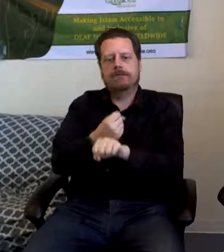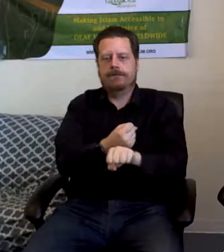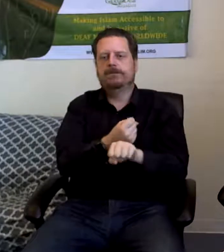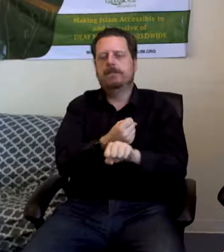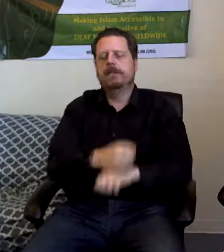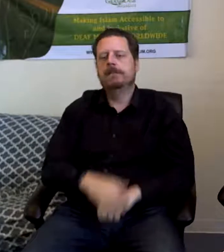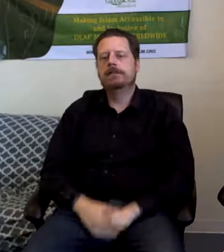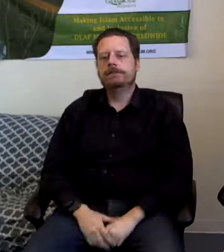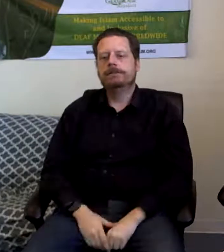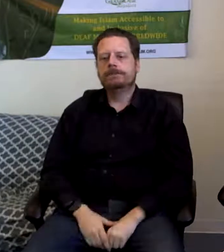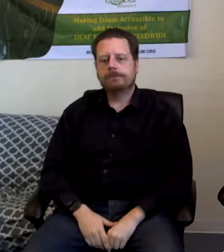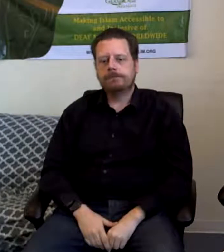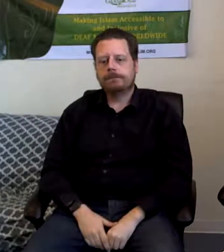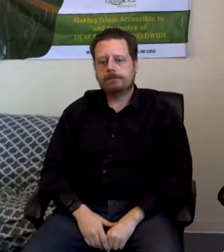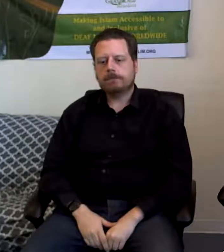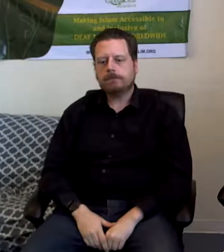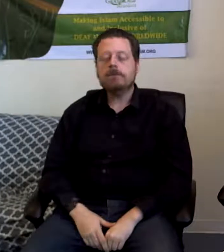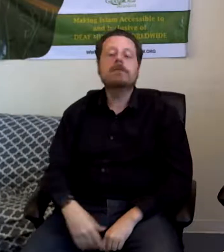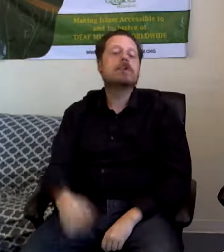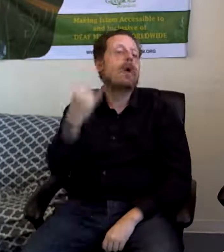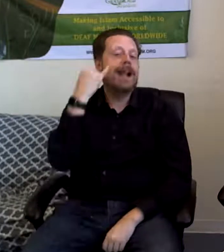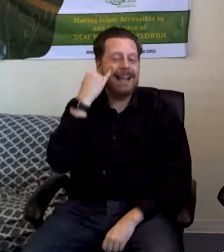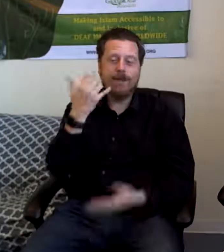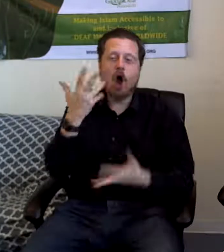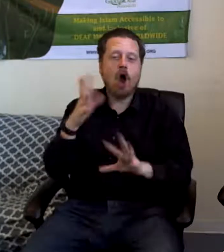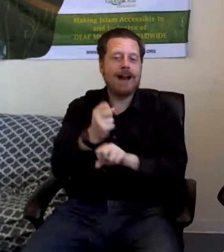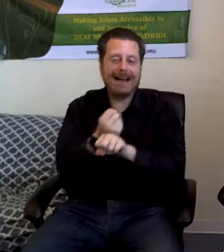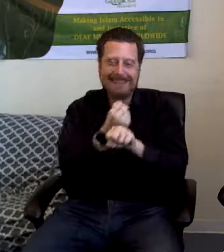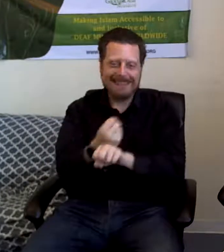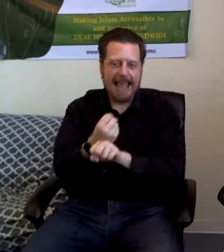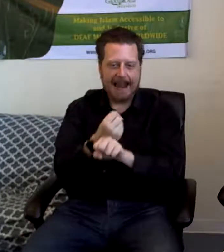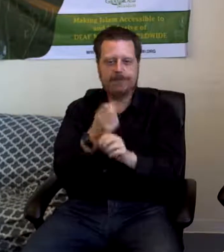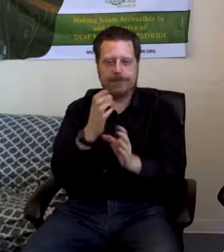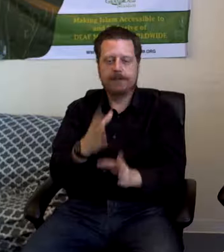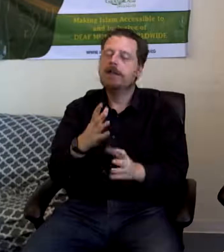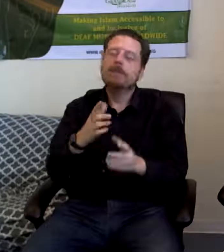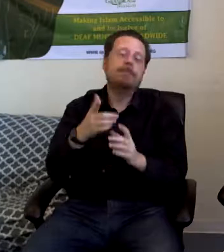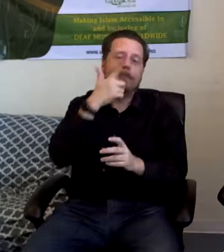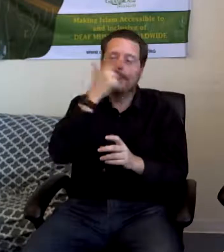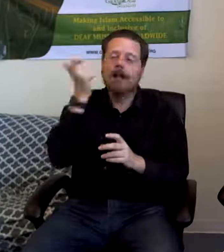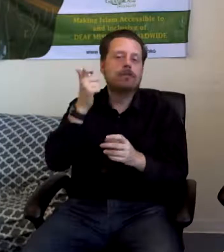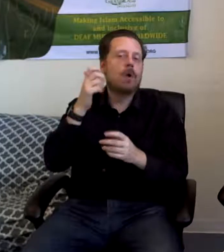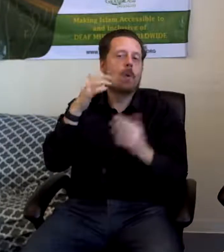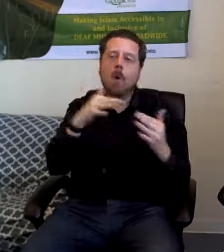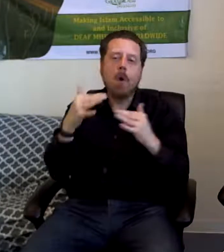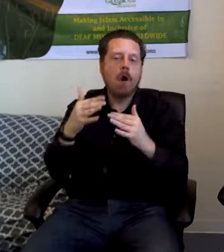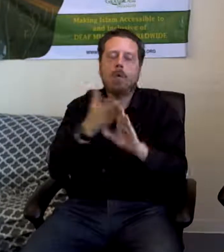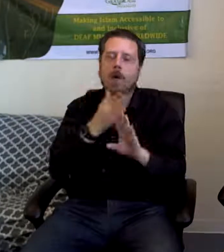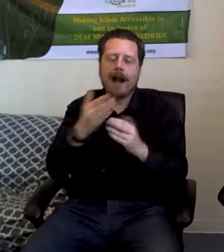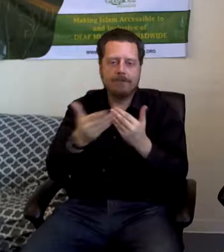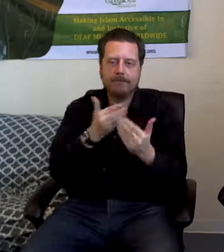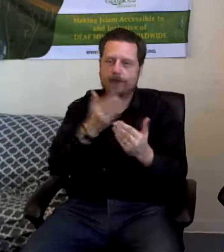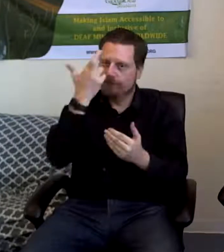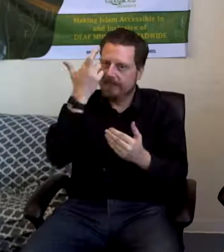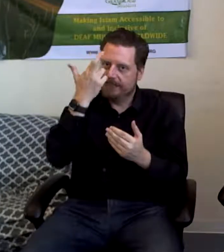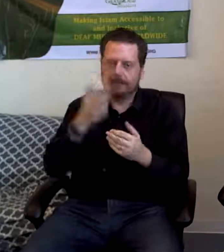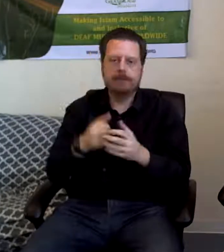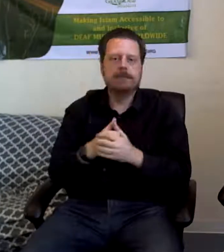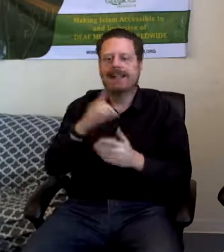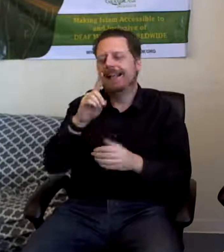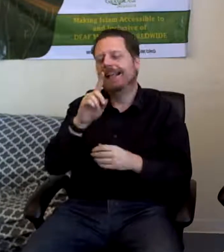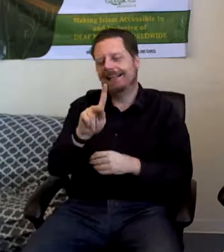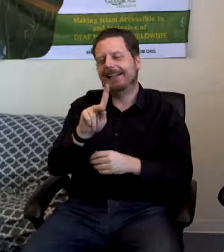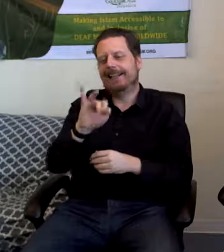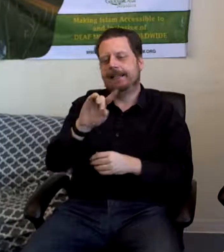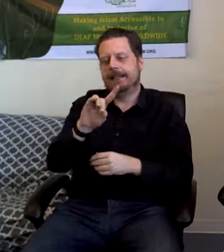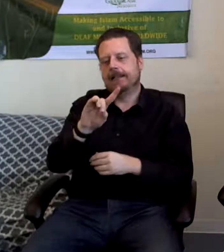So the way out for those who were enslaved already, whether through war or through other means, kidnapping,